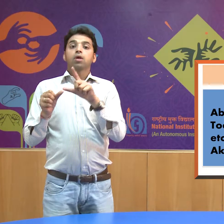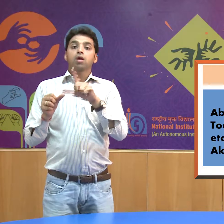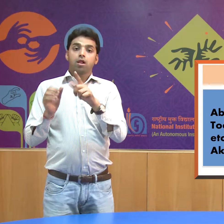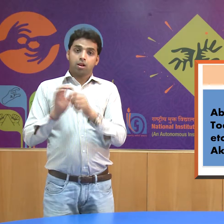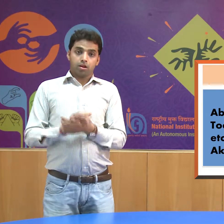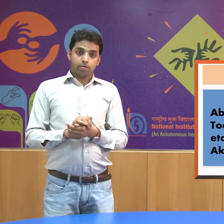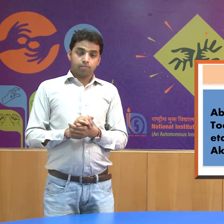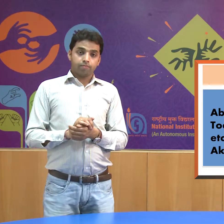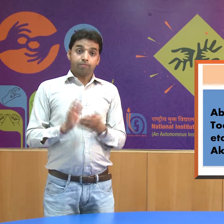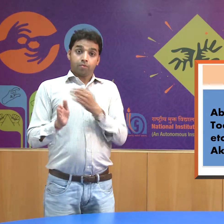Birbal,